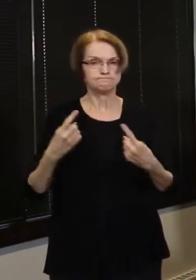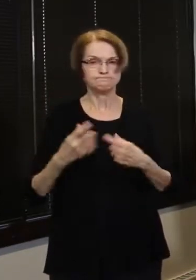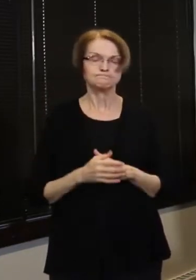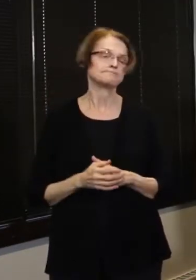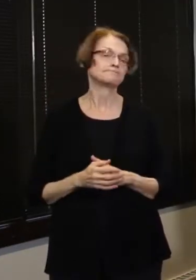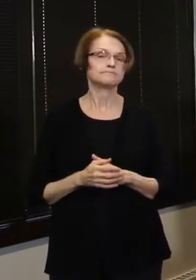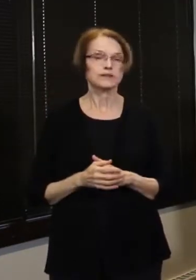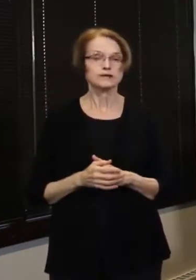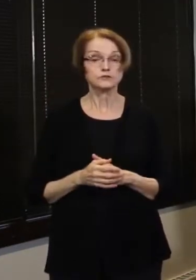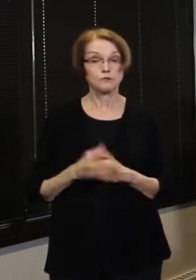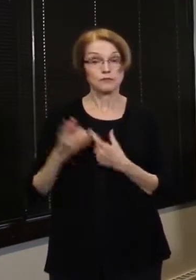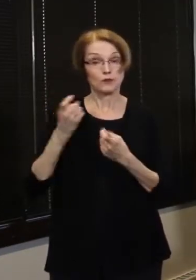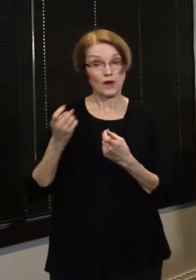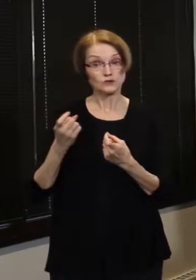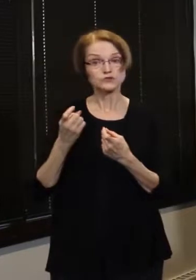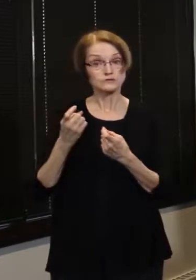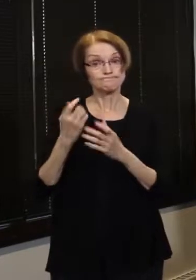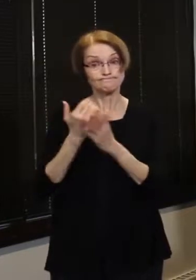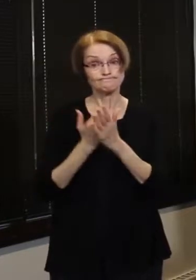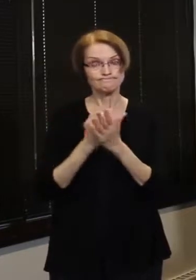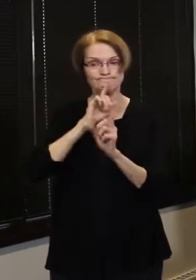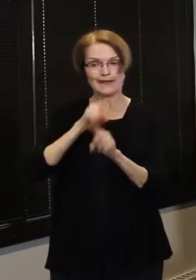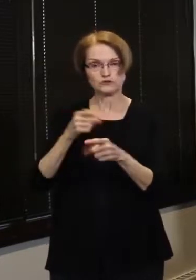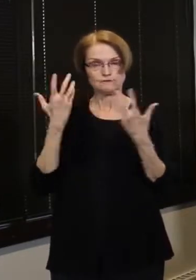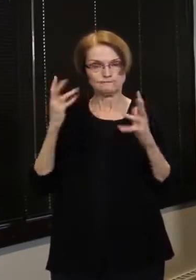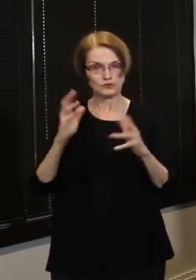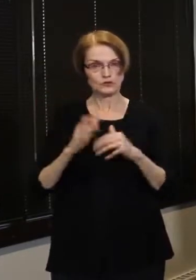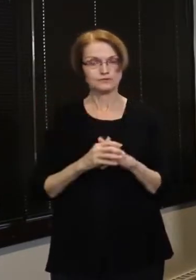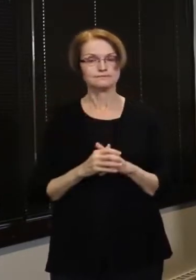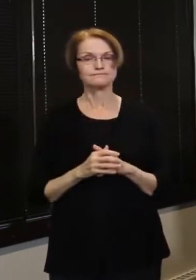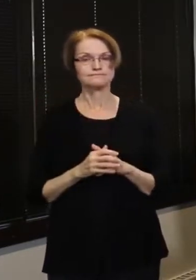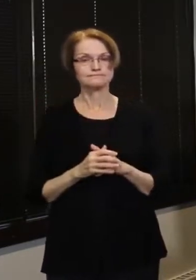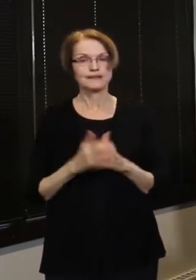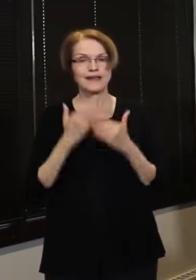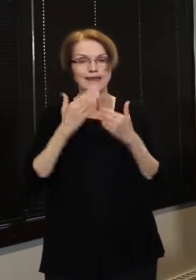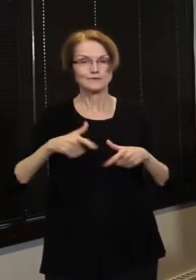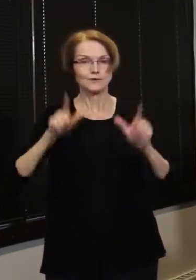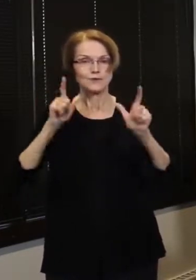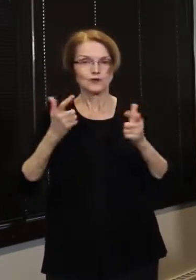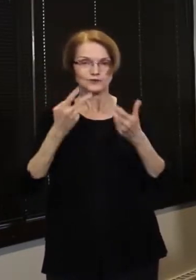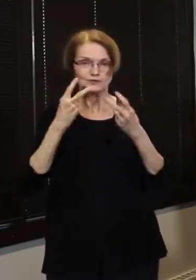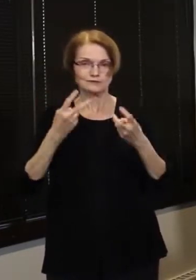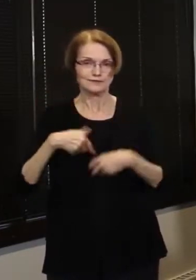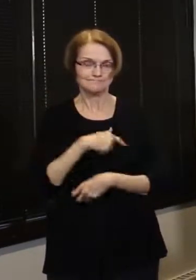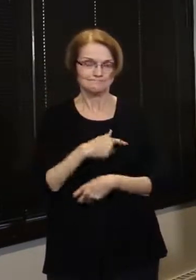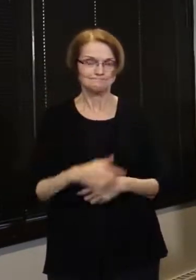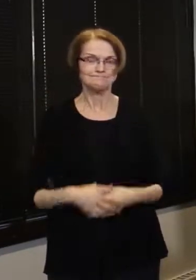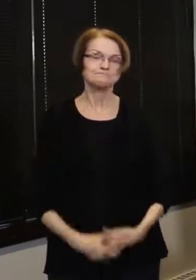That concludes our list of questions received from members of the media prior to today's briefing. Thanks for watching.